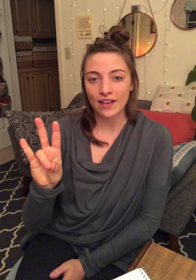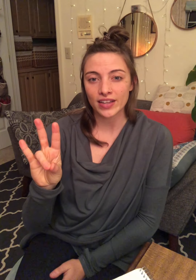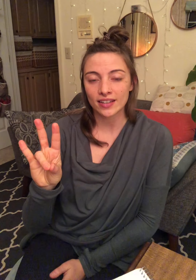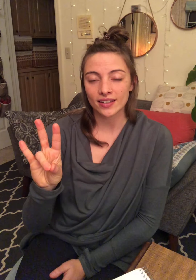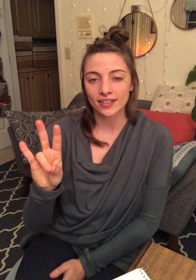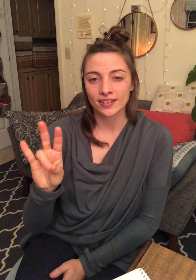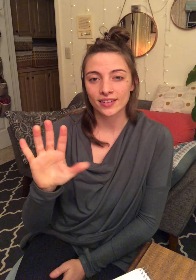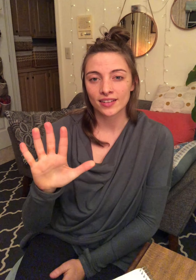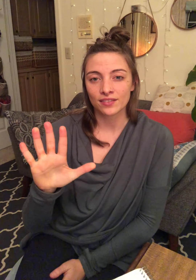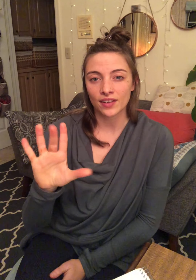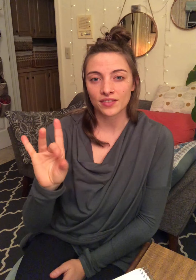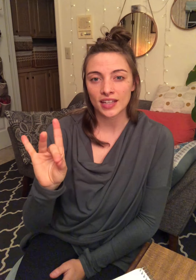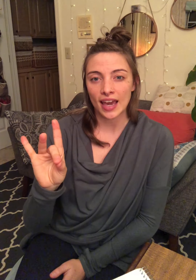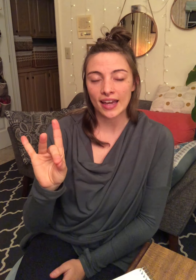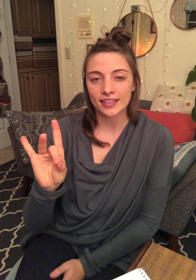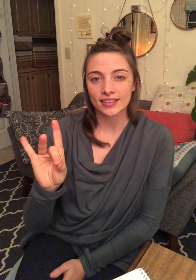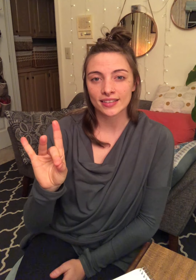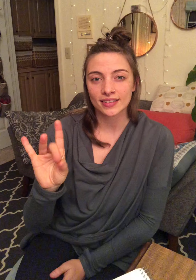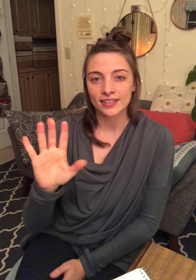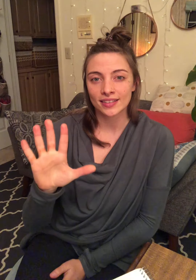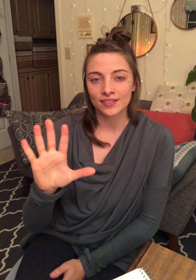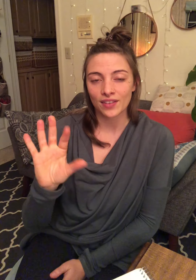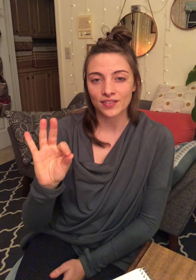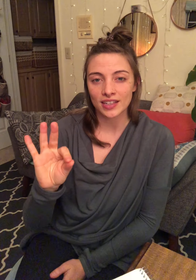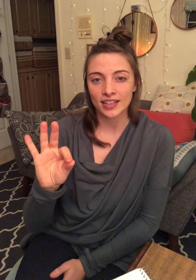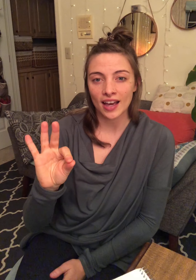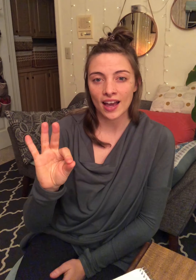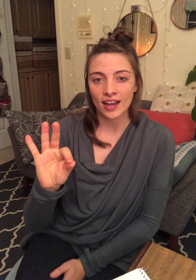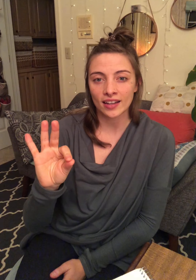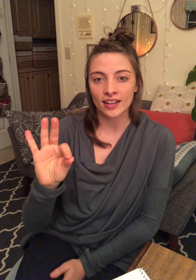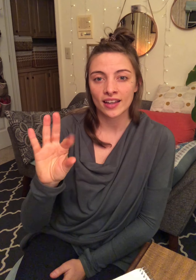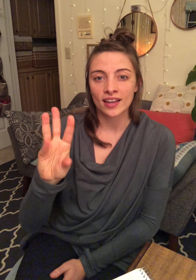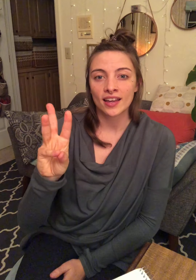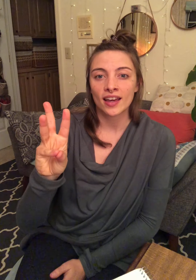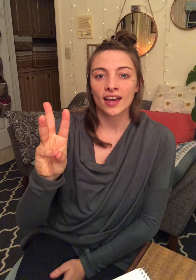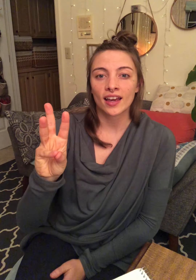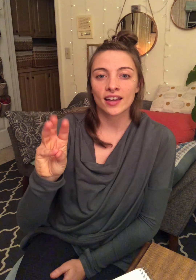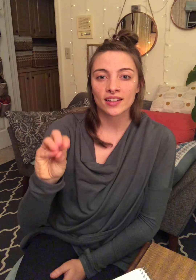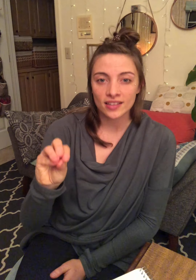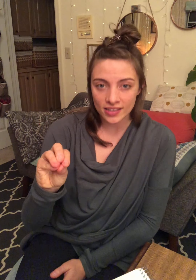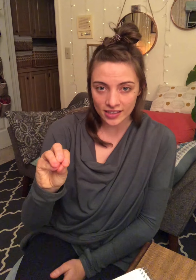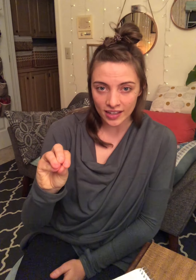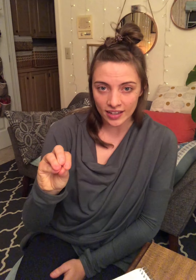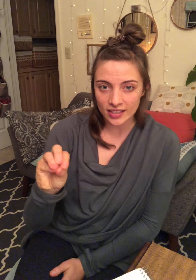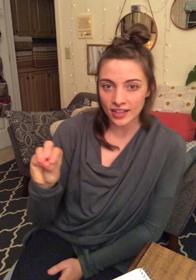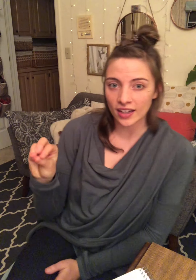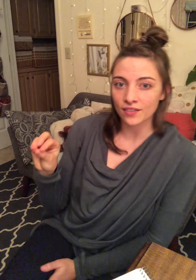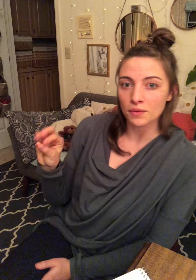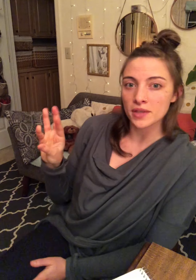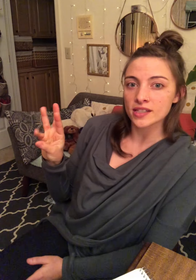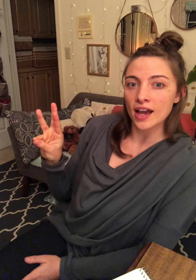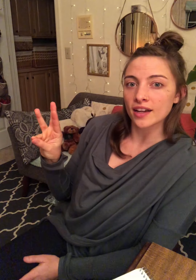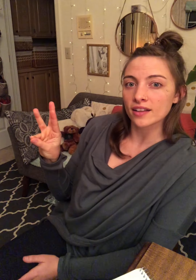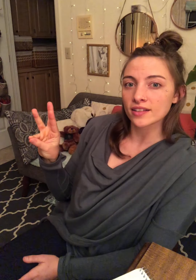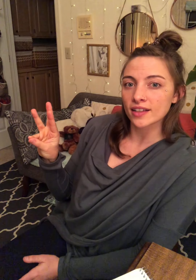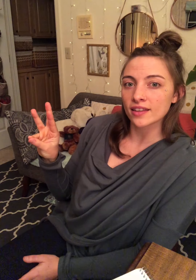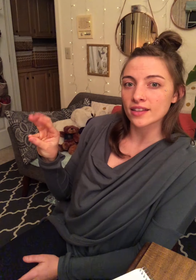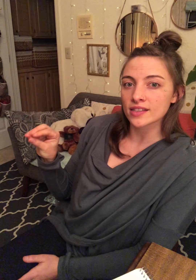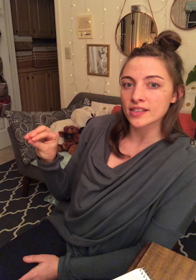57, 58, 59, and 60. From the side it looks like this,